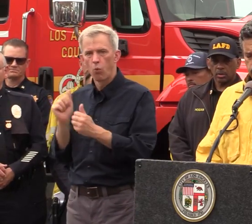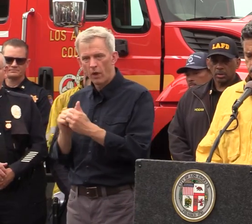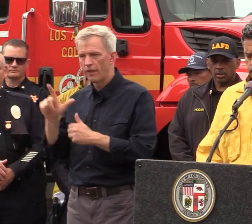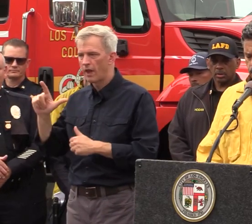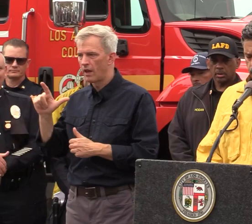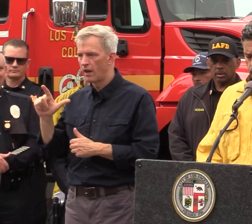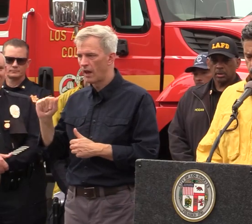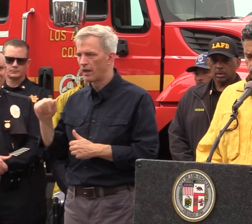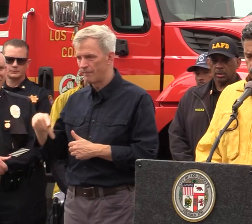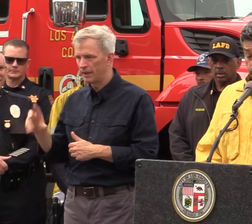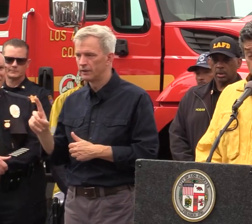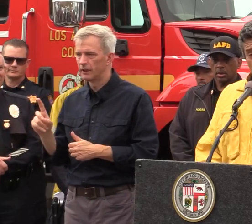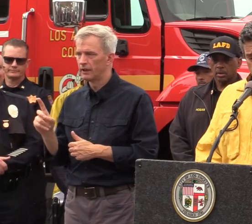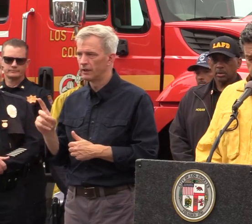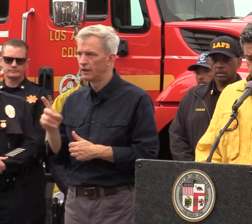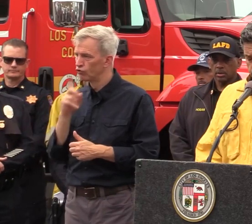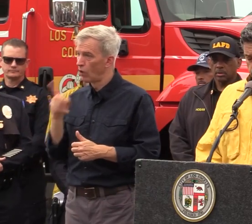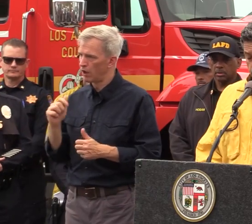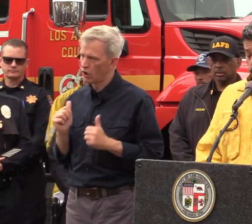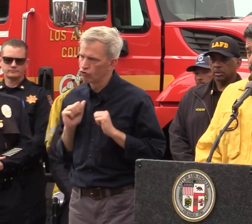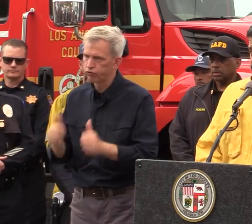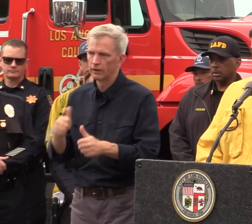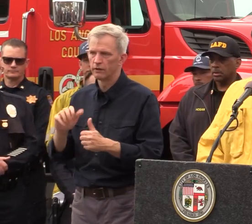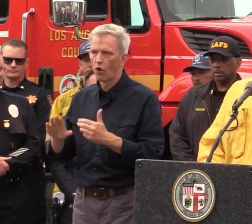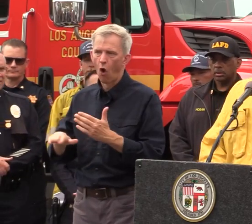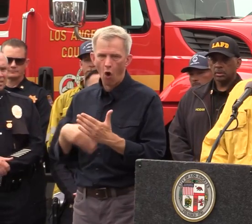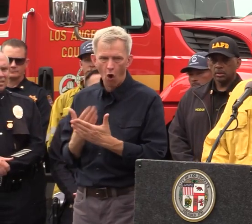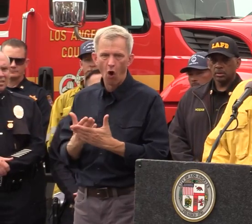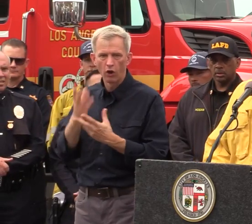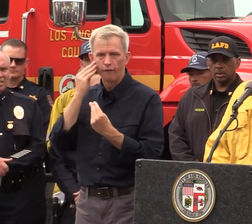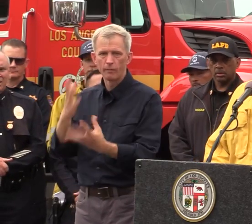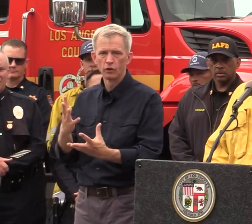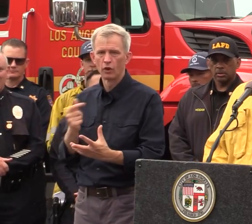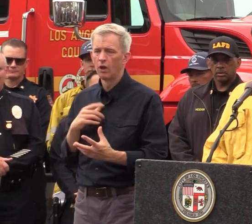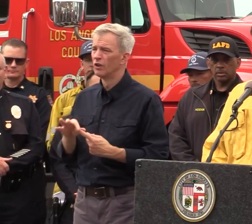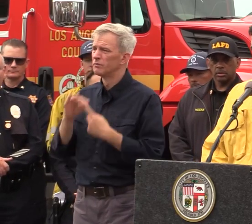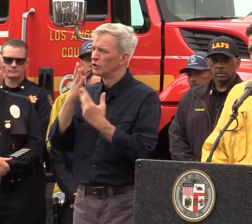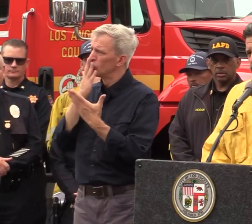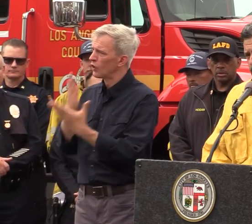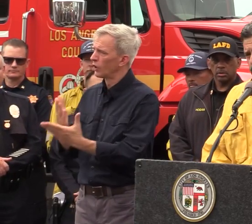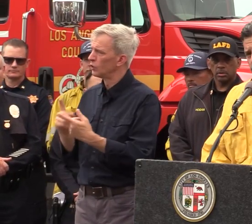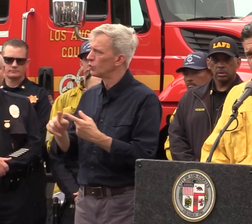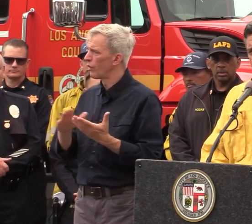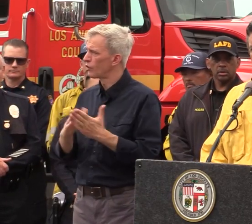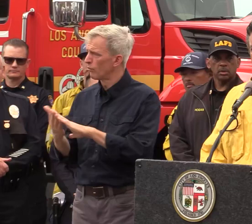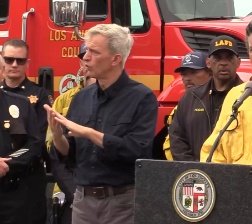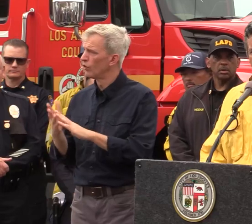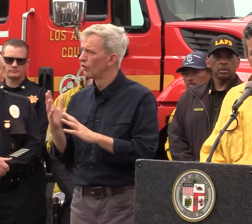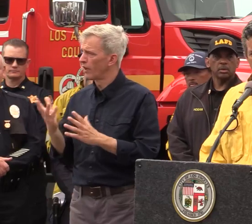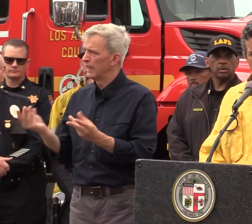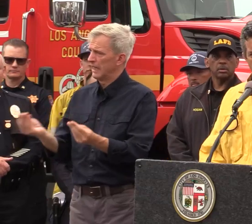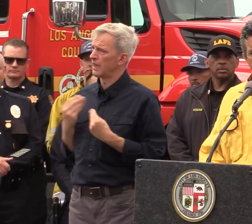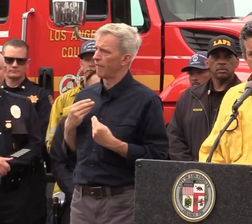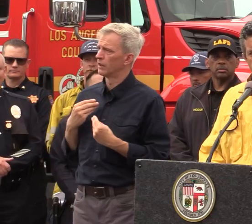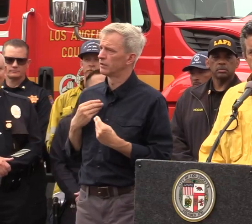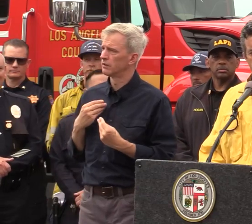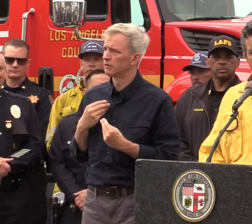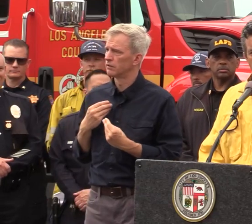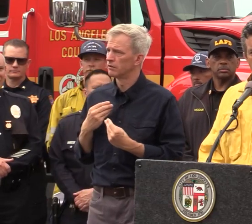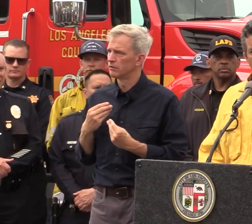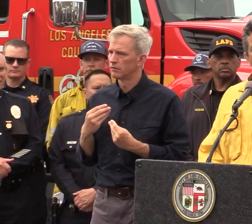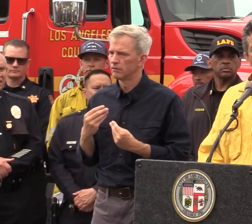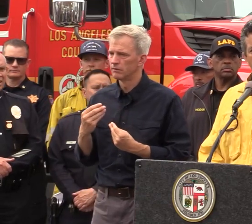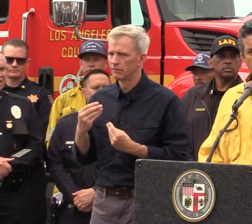all tips and all leads. I want to have a special thank you to the community that provided us those tips and